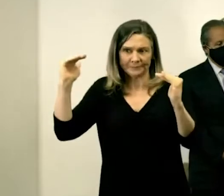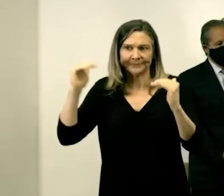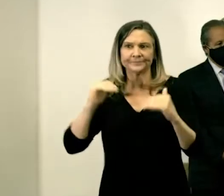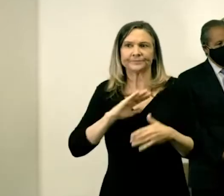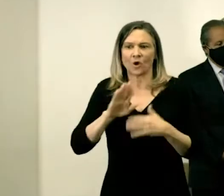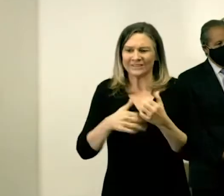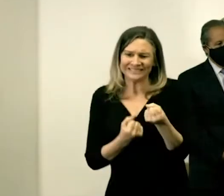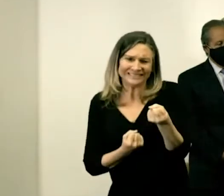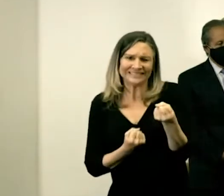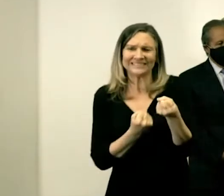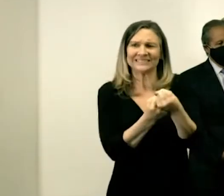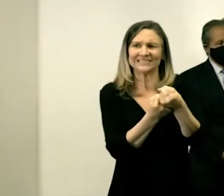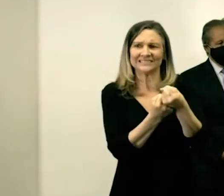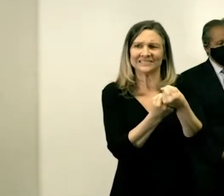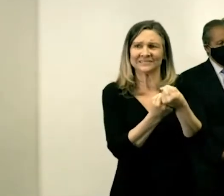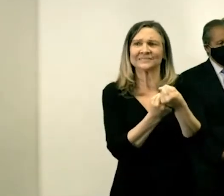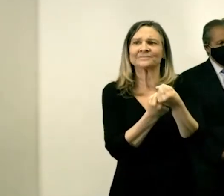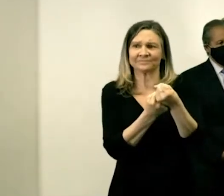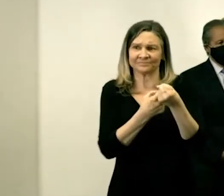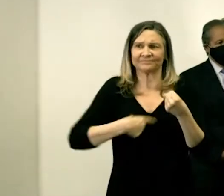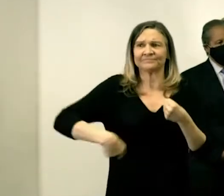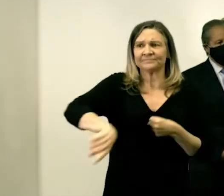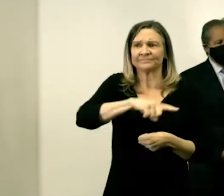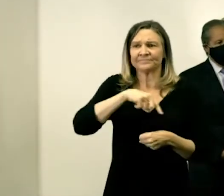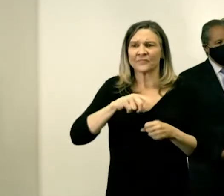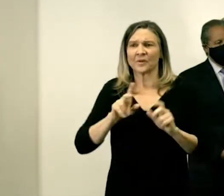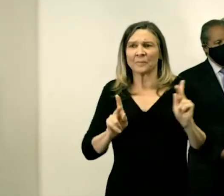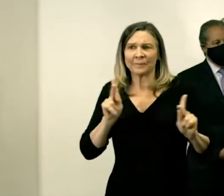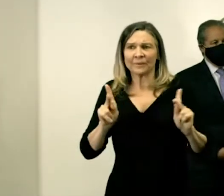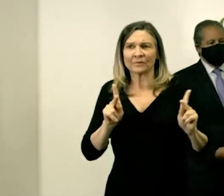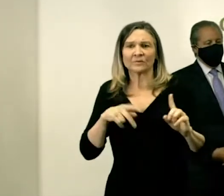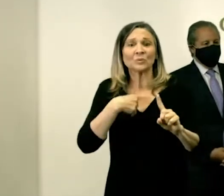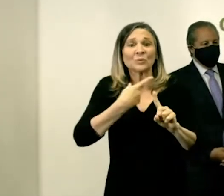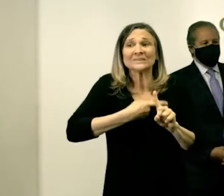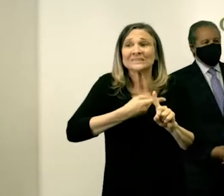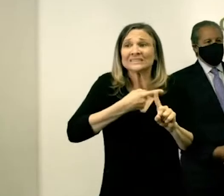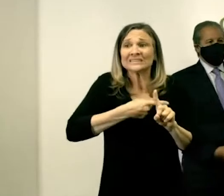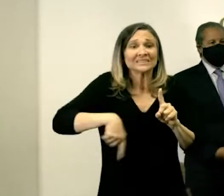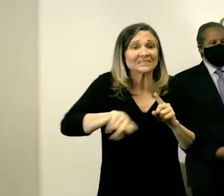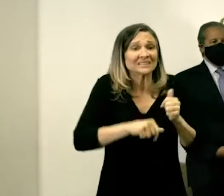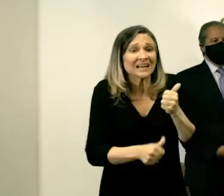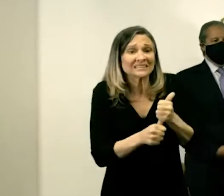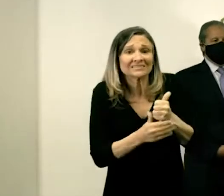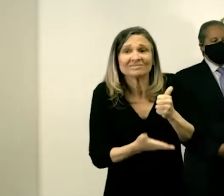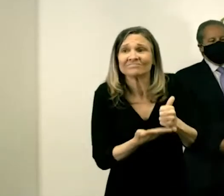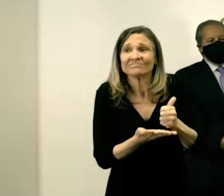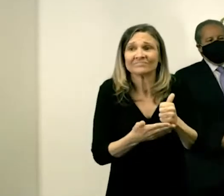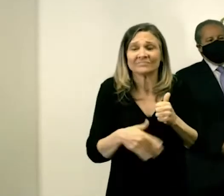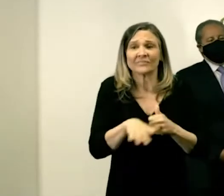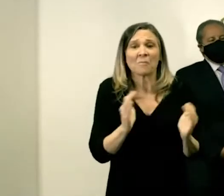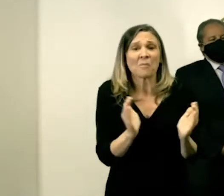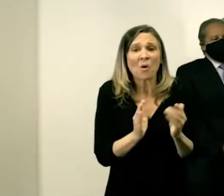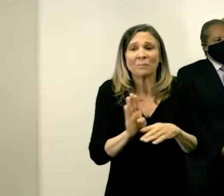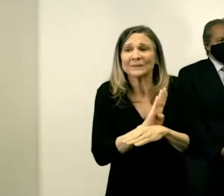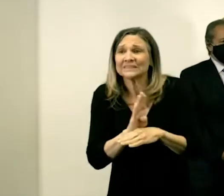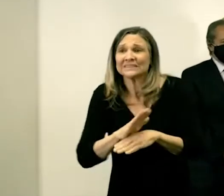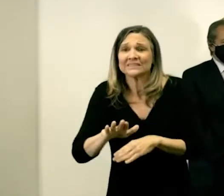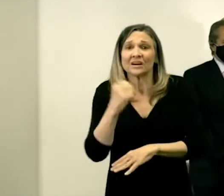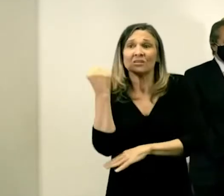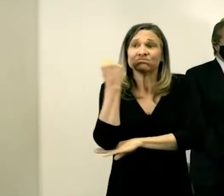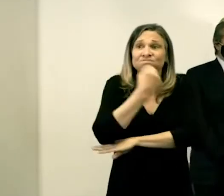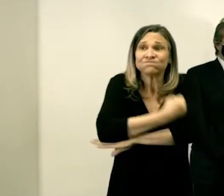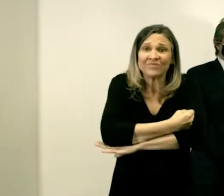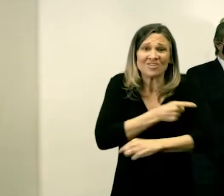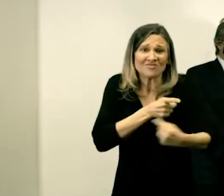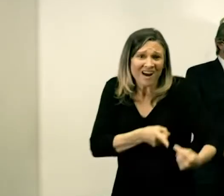provided to our tenants in rental assistance, to our small businesses, that many of which failed and are struggling. So